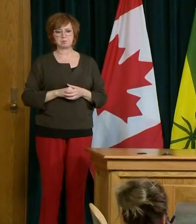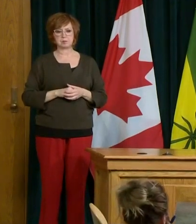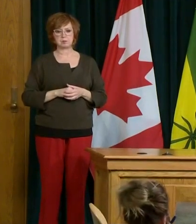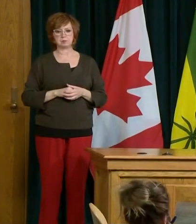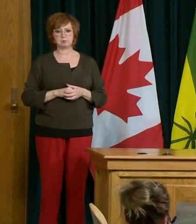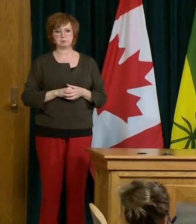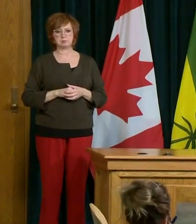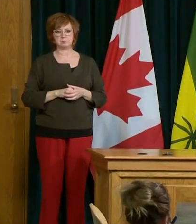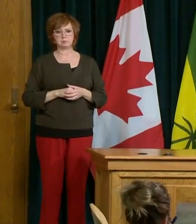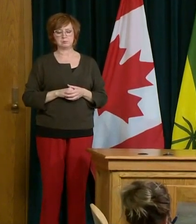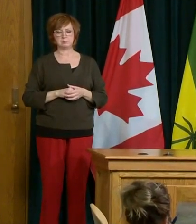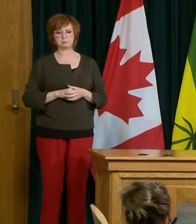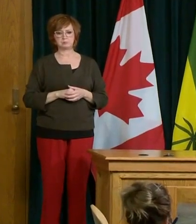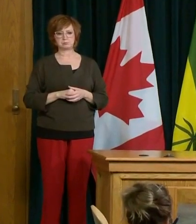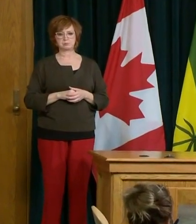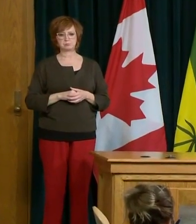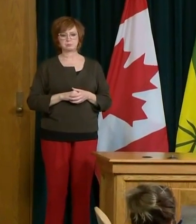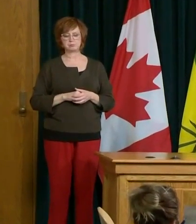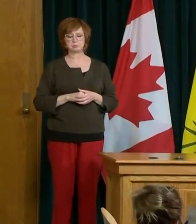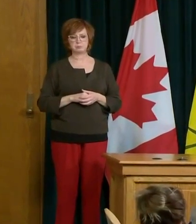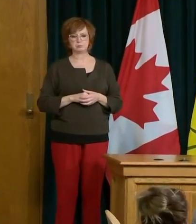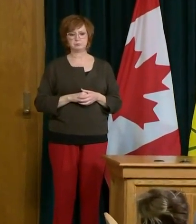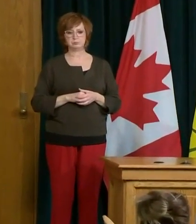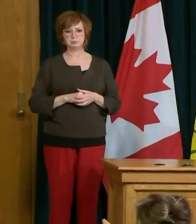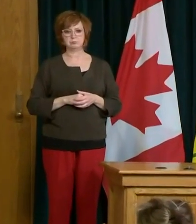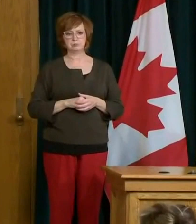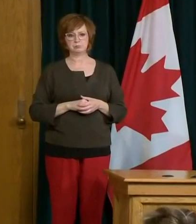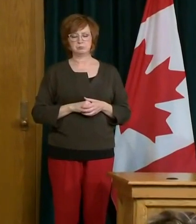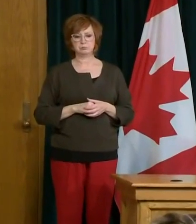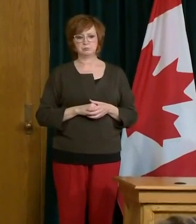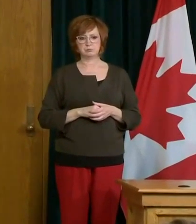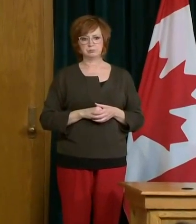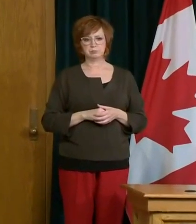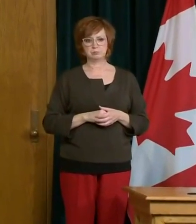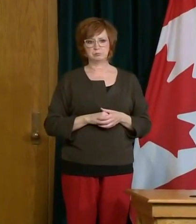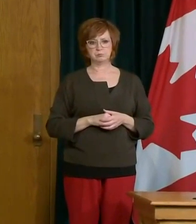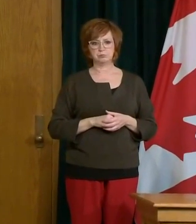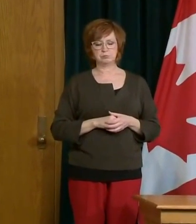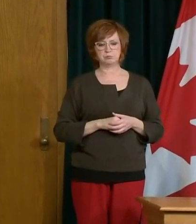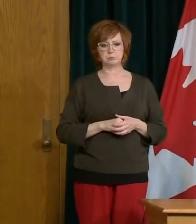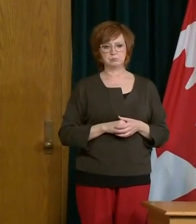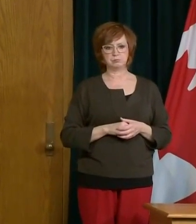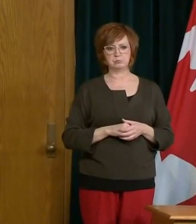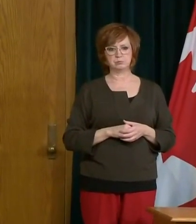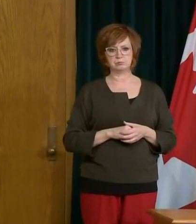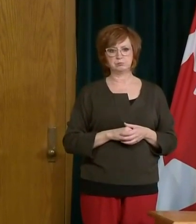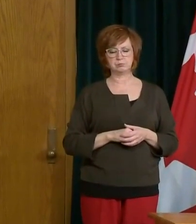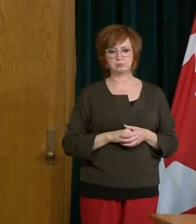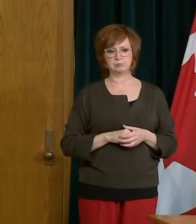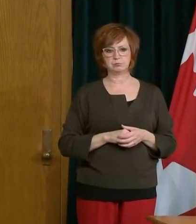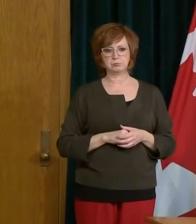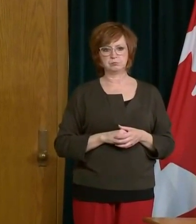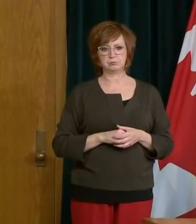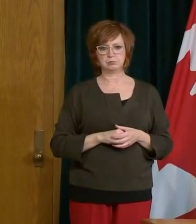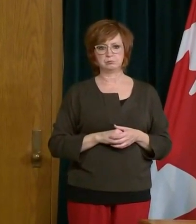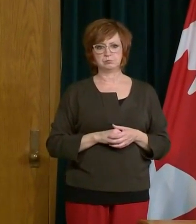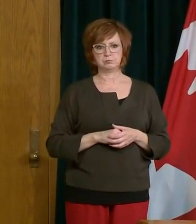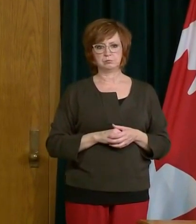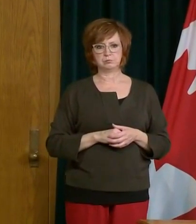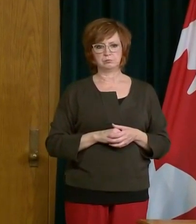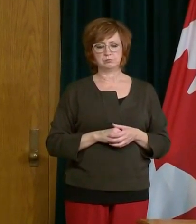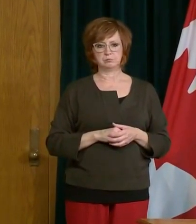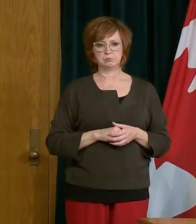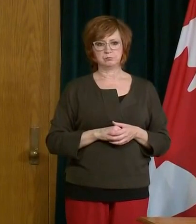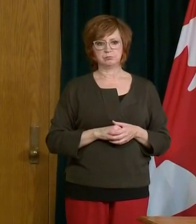some community leaders, residents, those working on the front lines of dealing with the COVID-19 outbreak in the far north are voicing